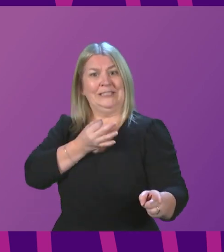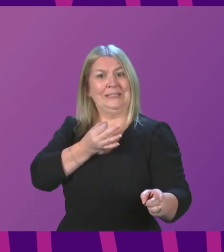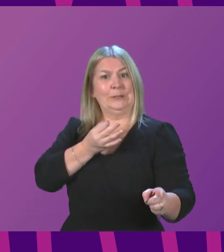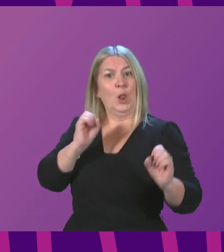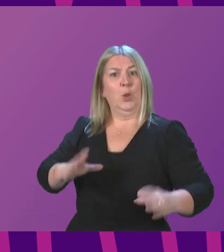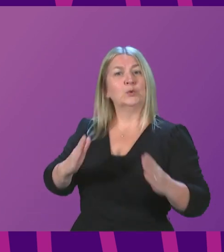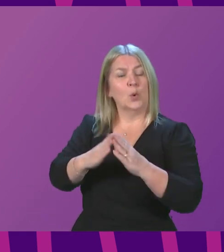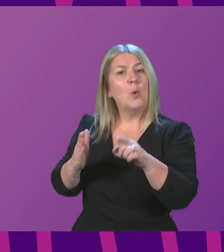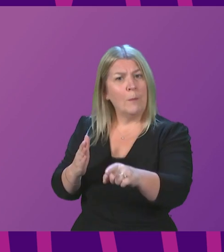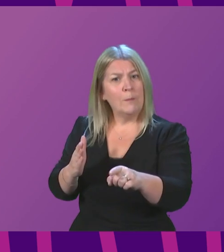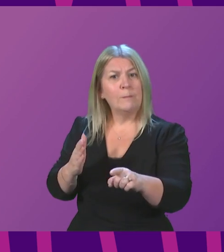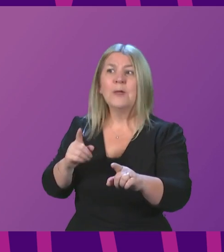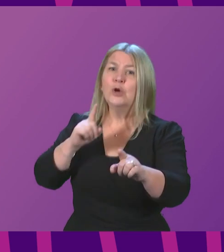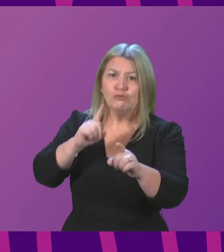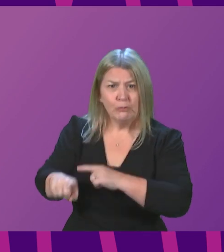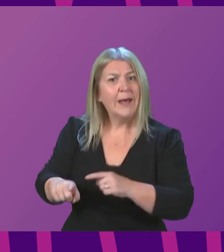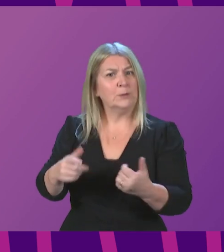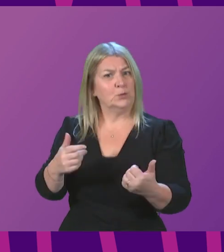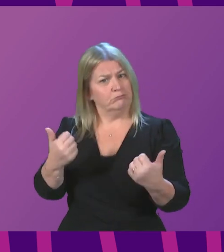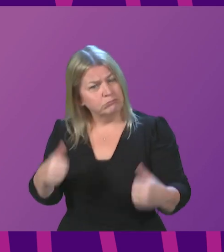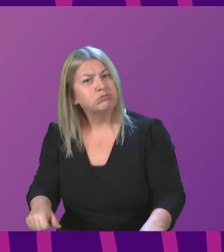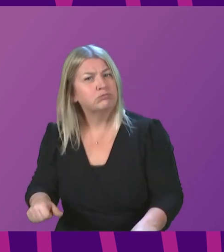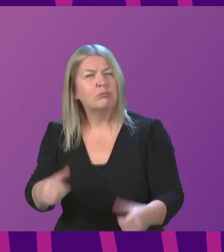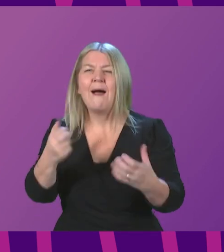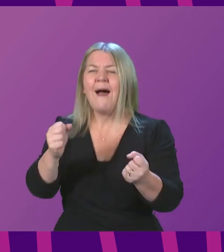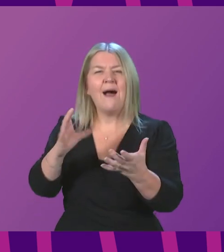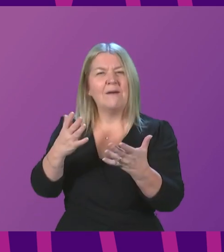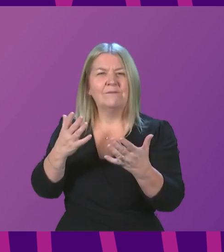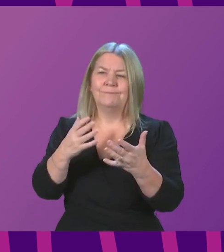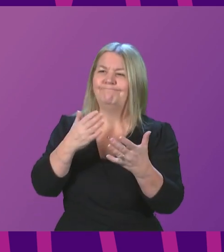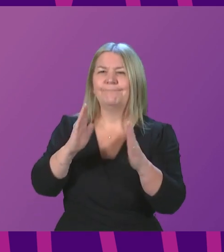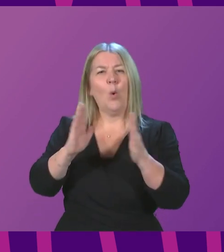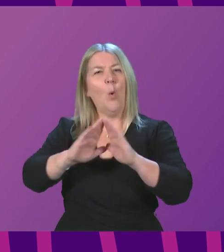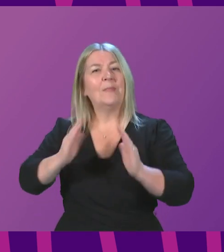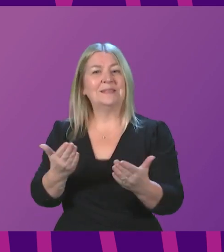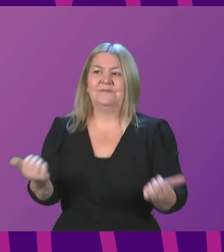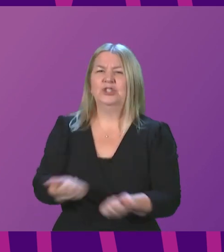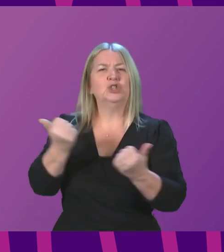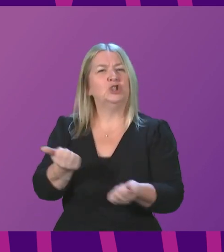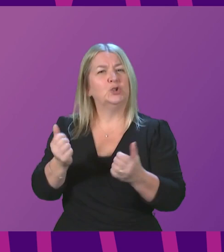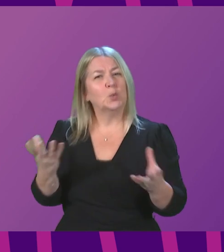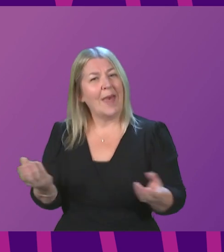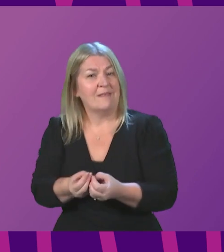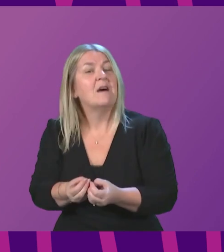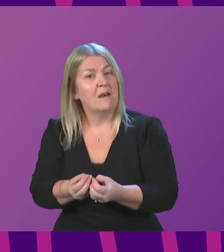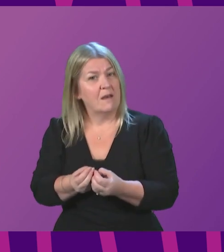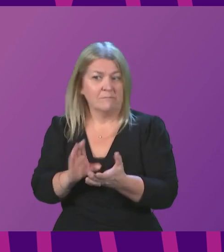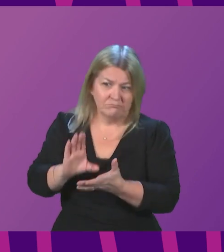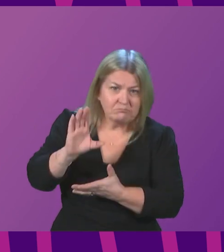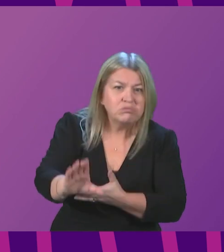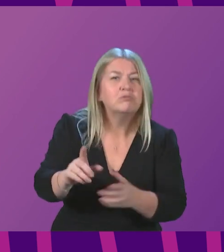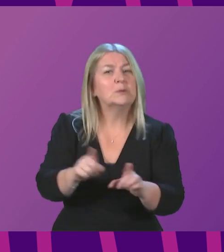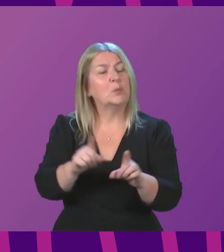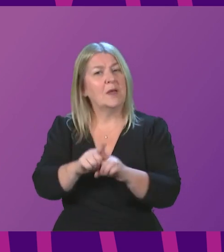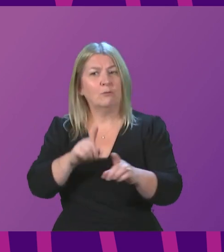already, through ending homelessness together, have increased funding to enable those on the front line to much more rapidly